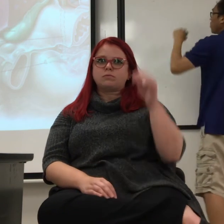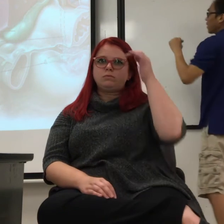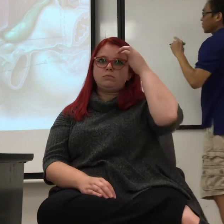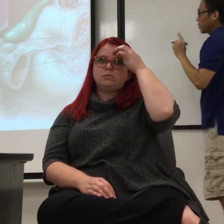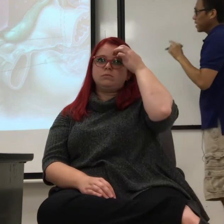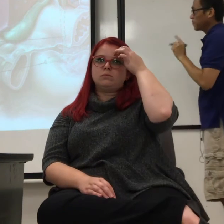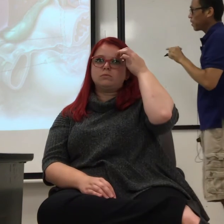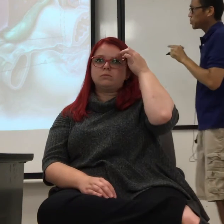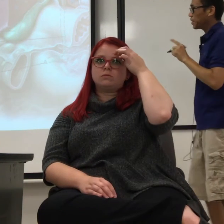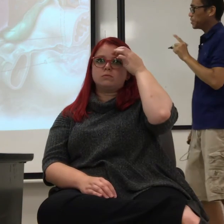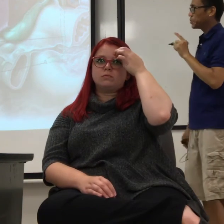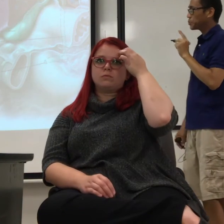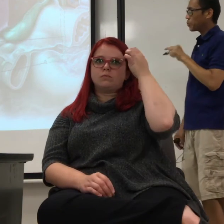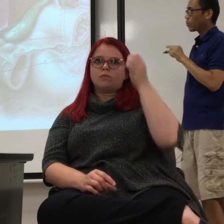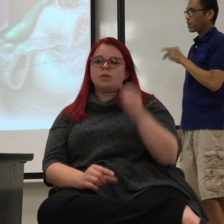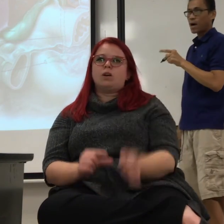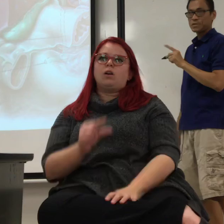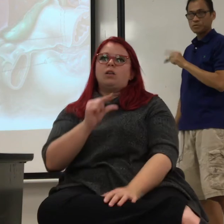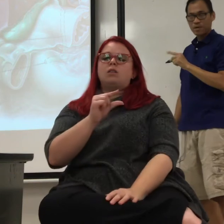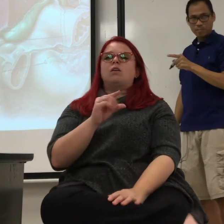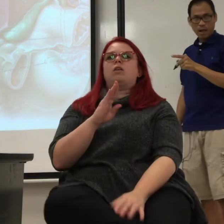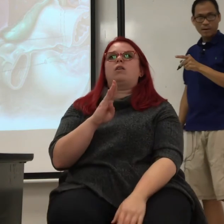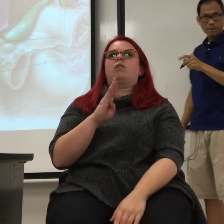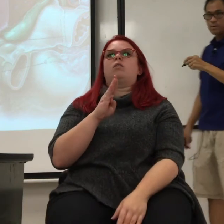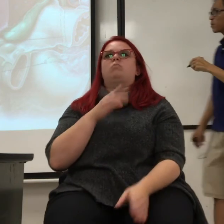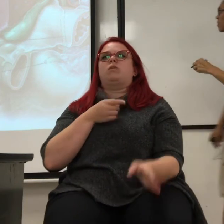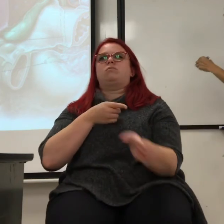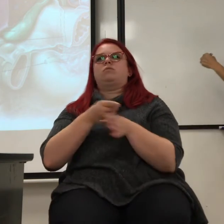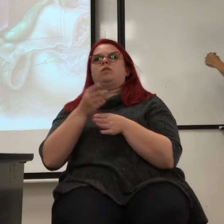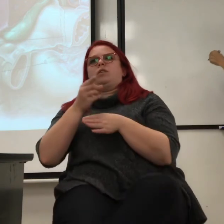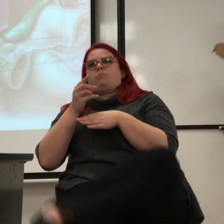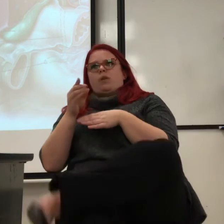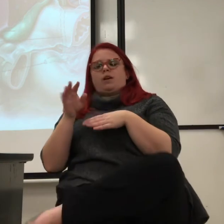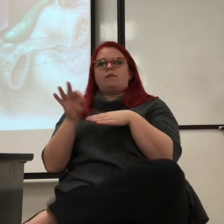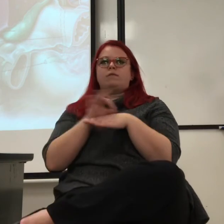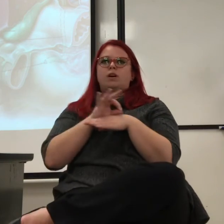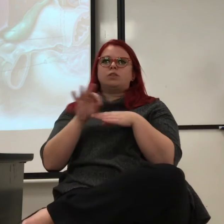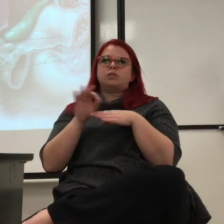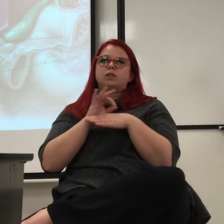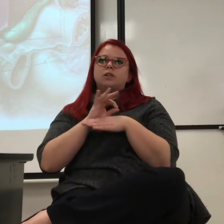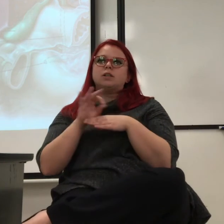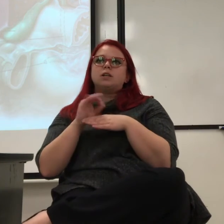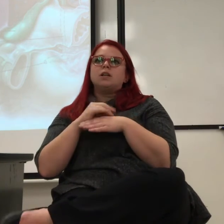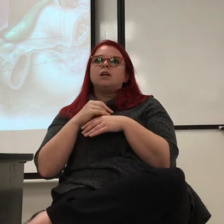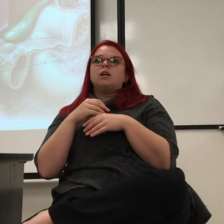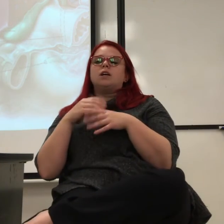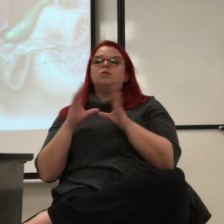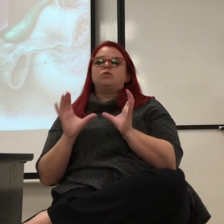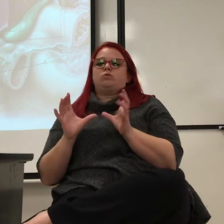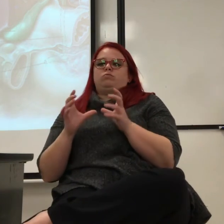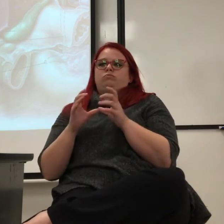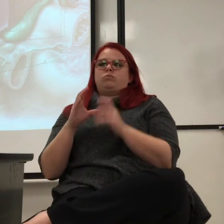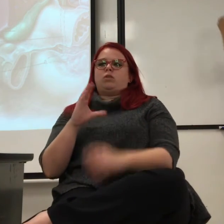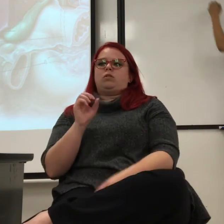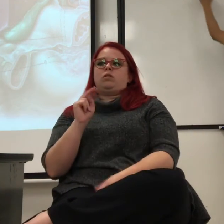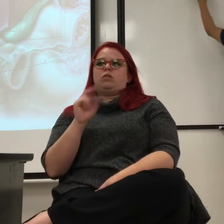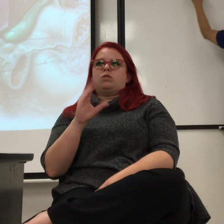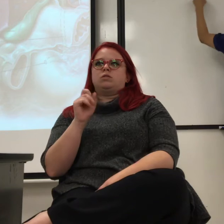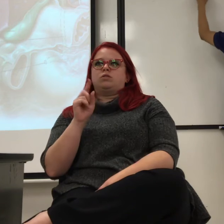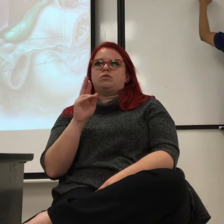Now, the gallbladder's main function is to store and concentrate the bladder. Store and concentrate the bile, not the bladder,